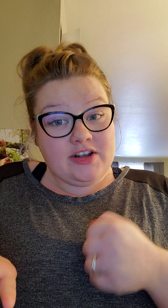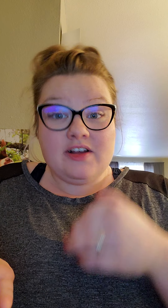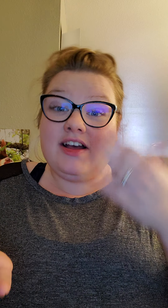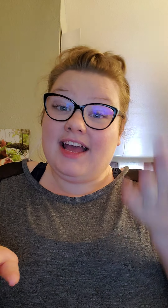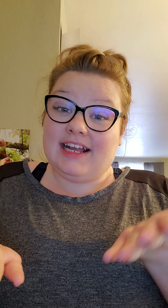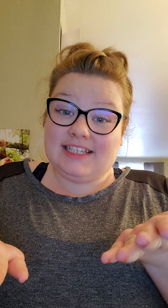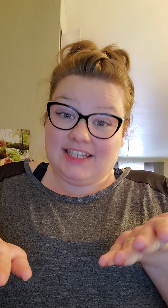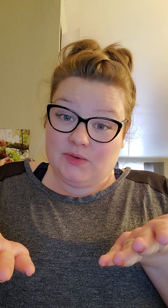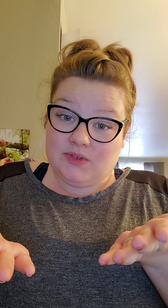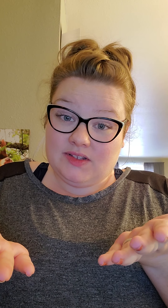excuse?